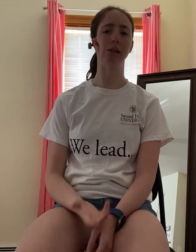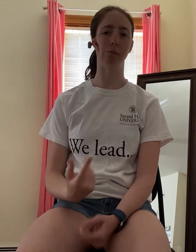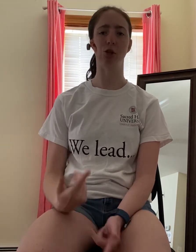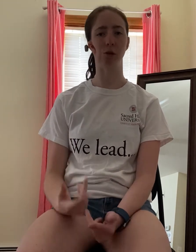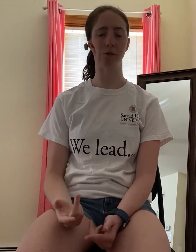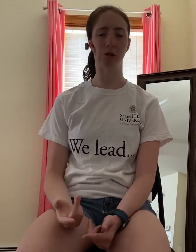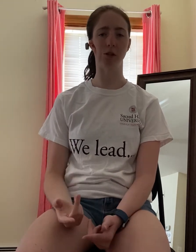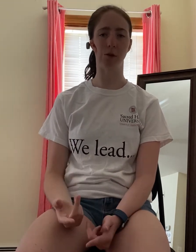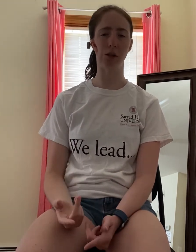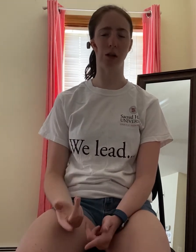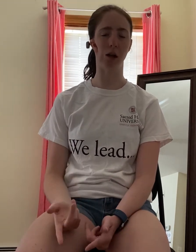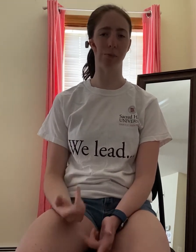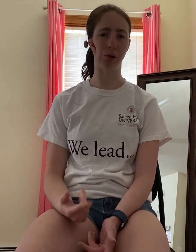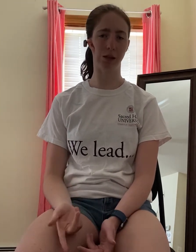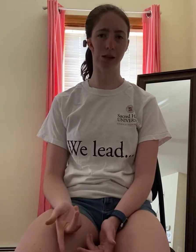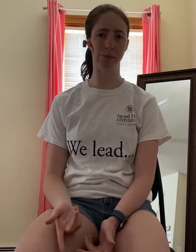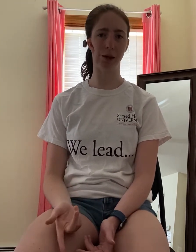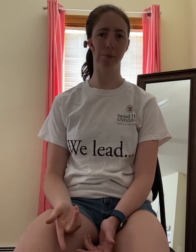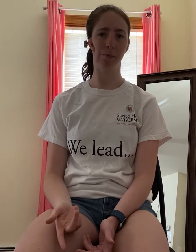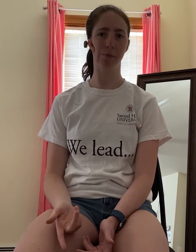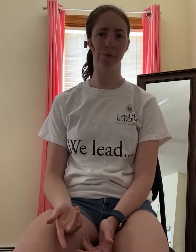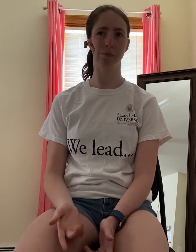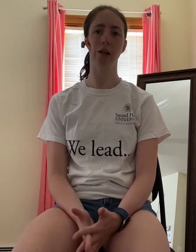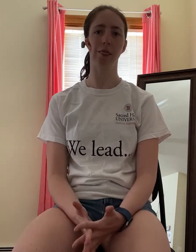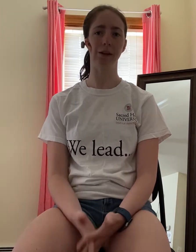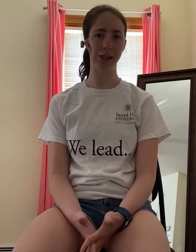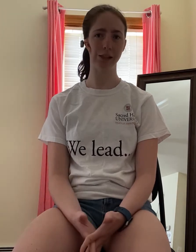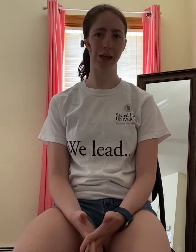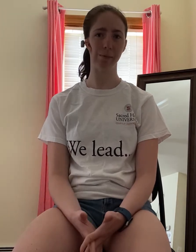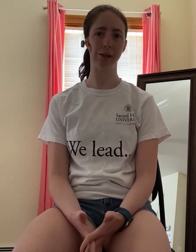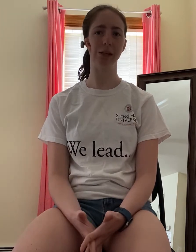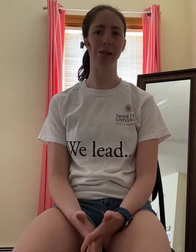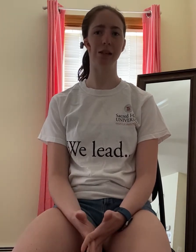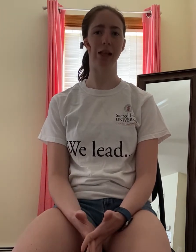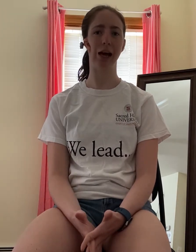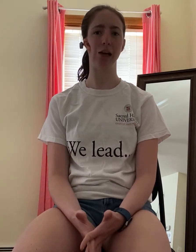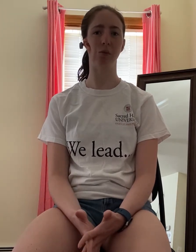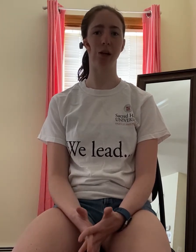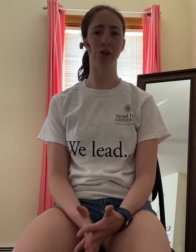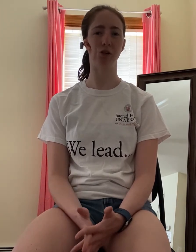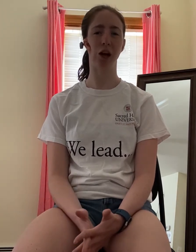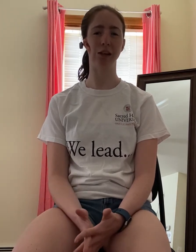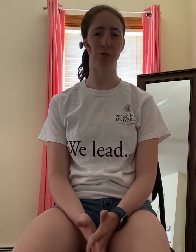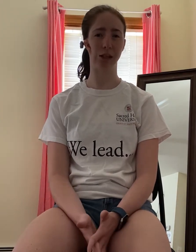makes it much more difficult to focus on both at the same time. The next tip is that when you're trying to read